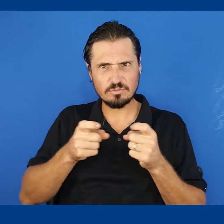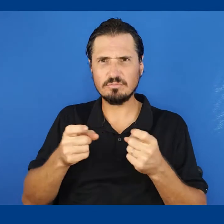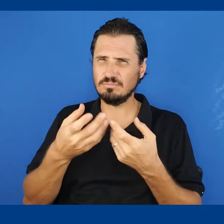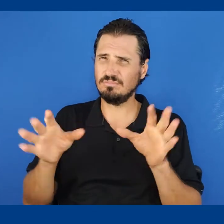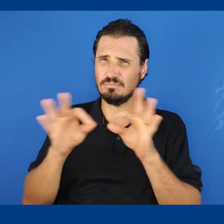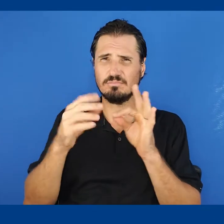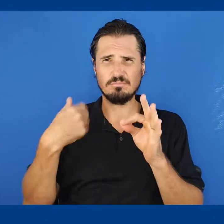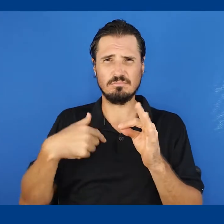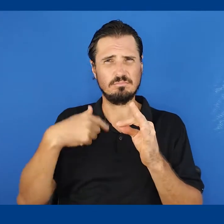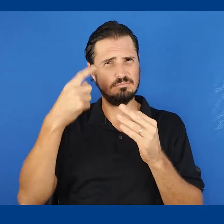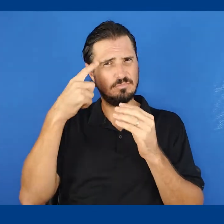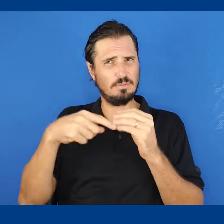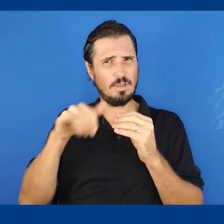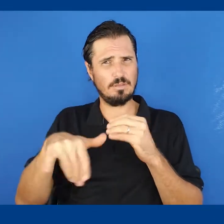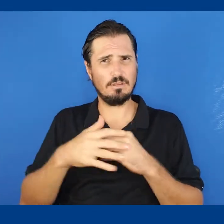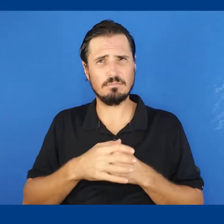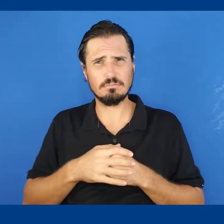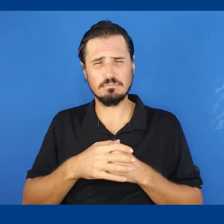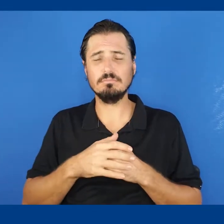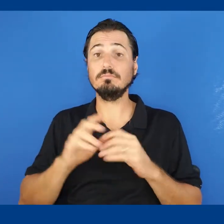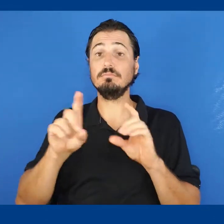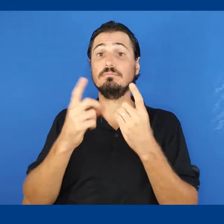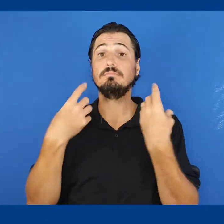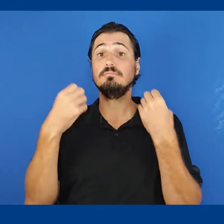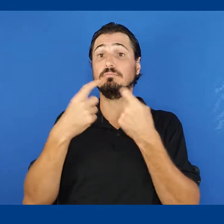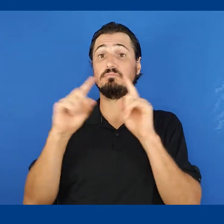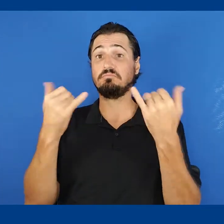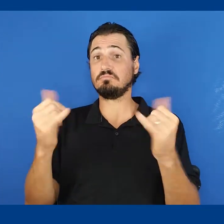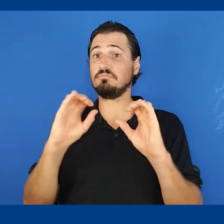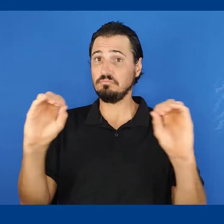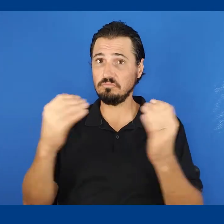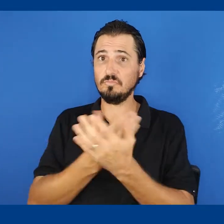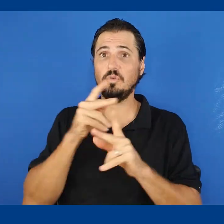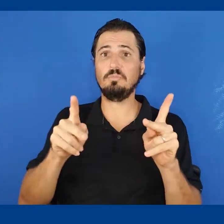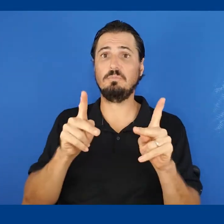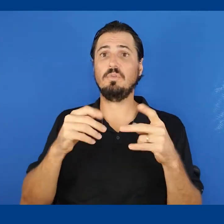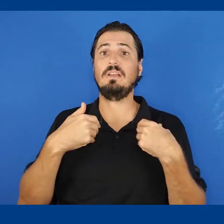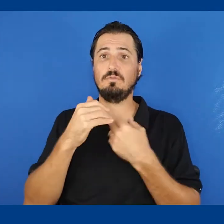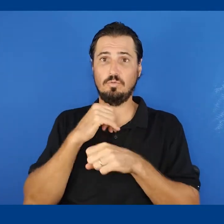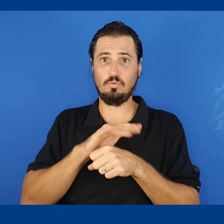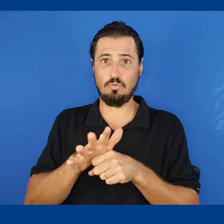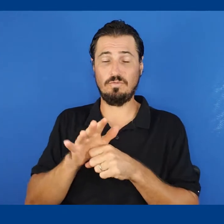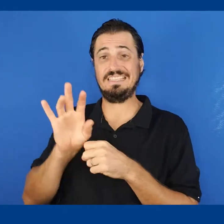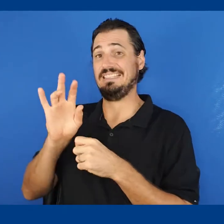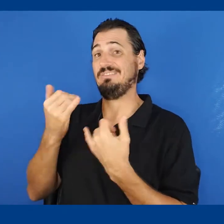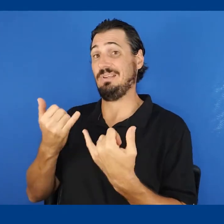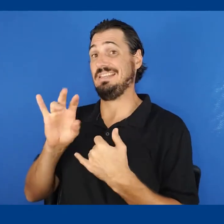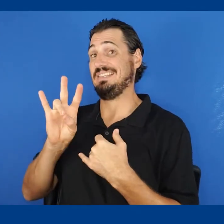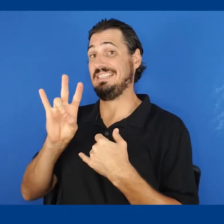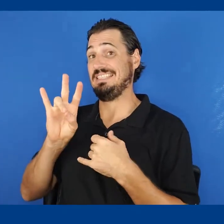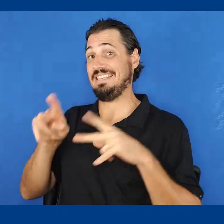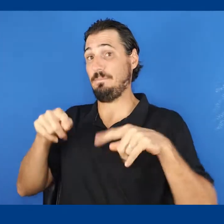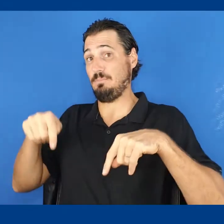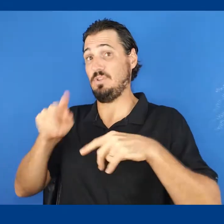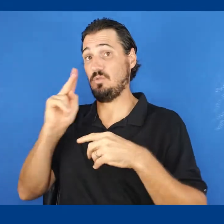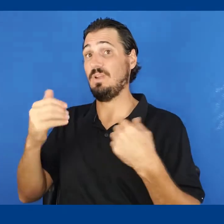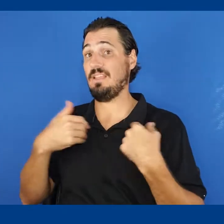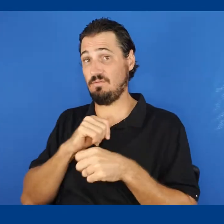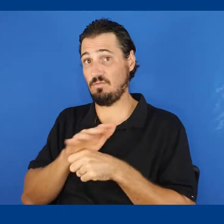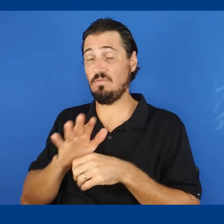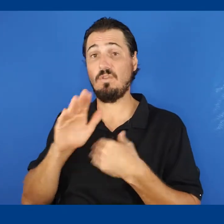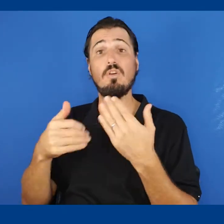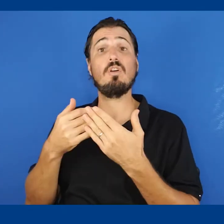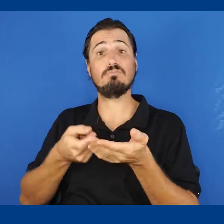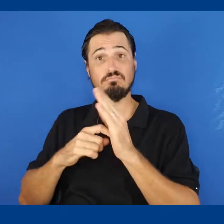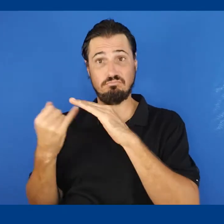should be mindful of that. The Department of Health is reporting no cases today. We currently have 7 active cases, all are in